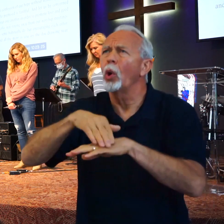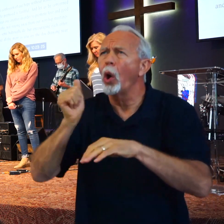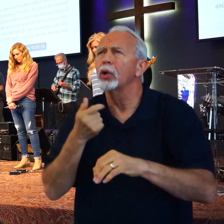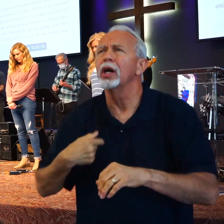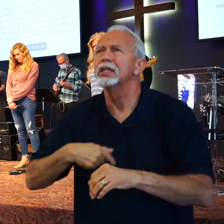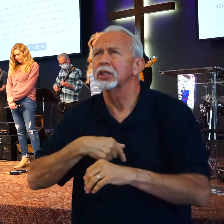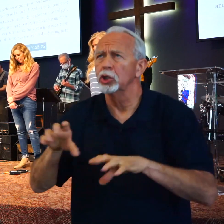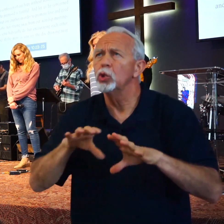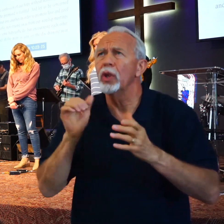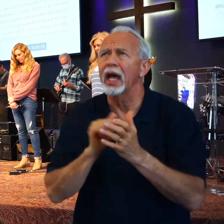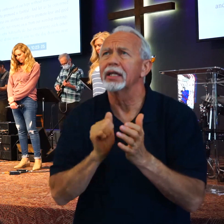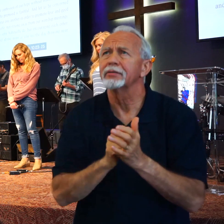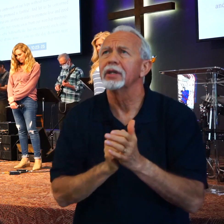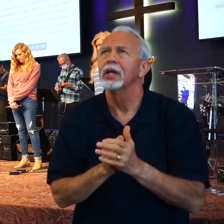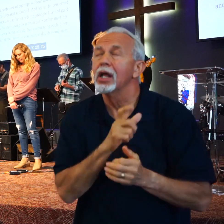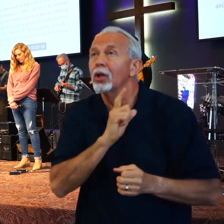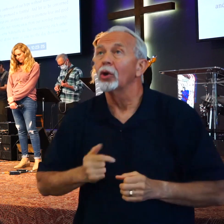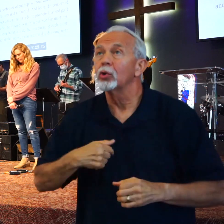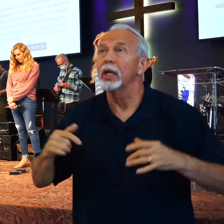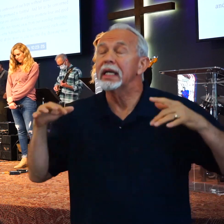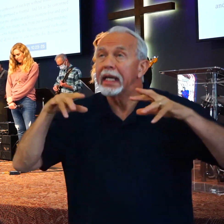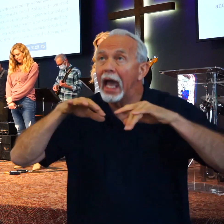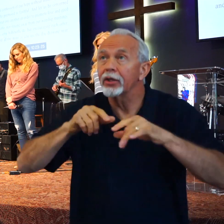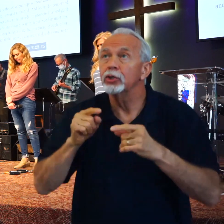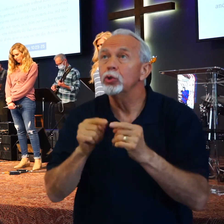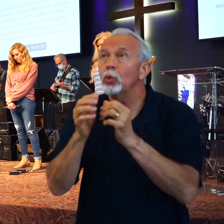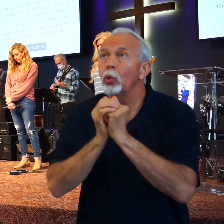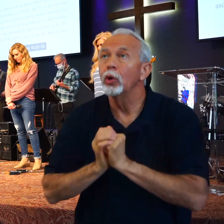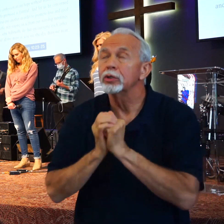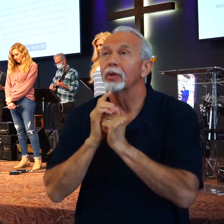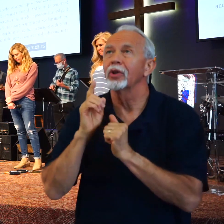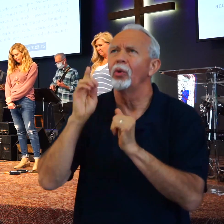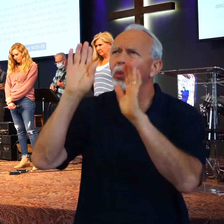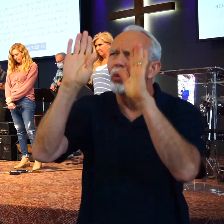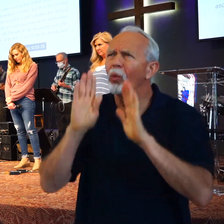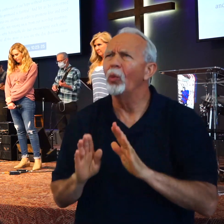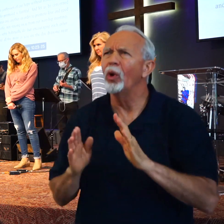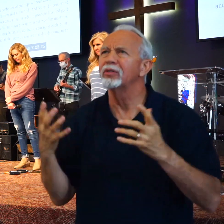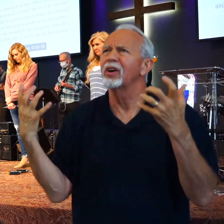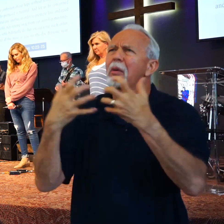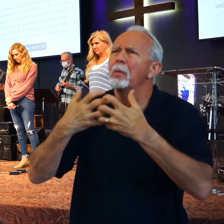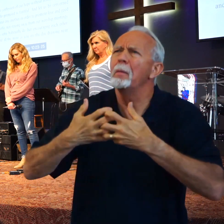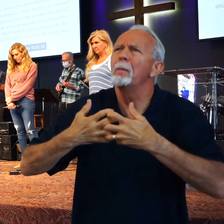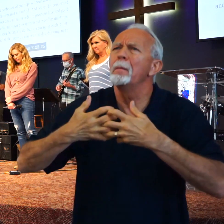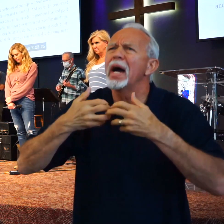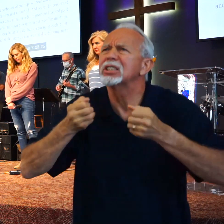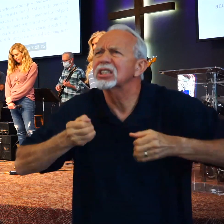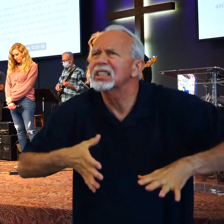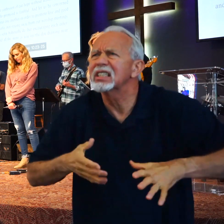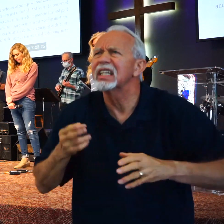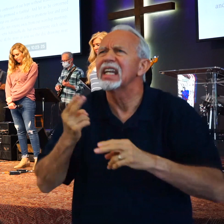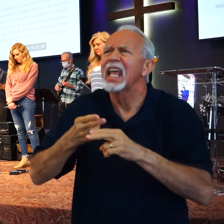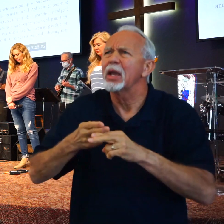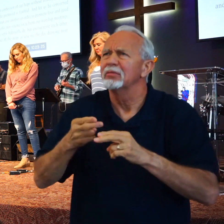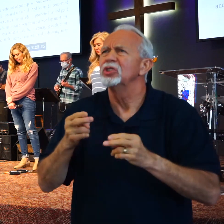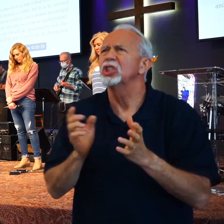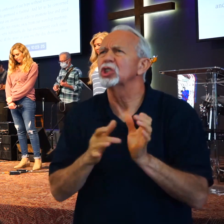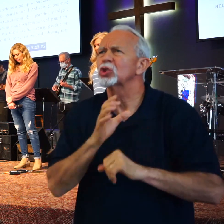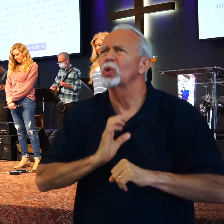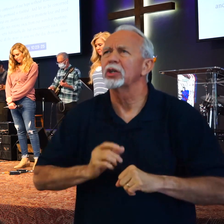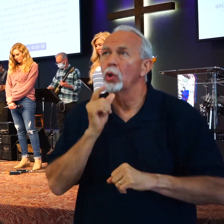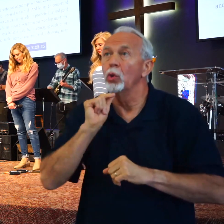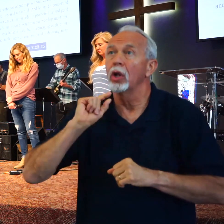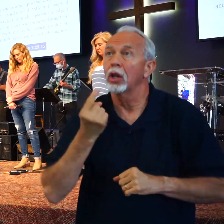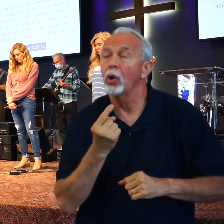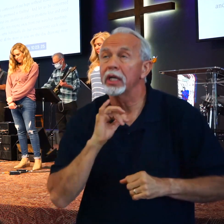do so. And Lord, we've gathered to worship the wonderful, matchless name of our Lord and Savior, Jesus Christ, who alone